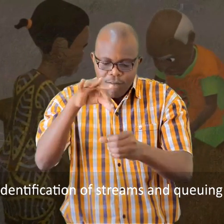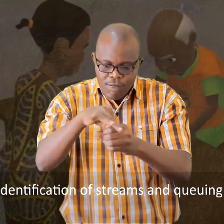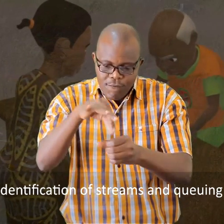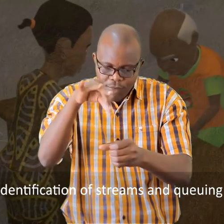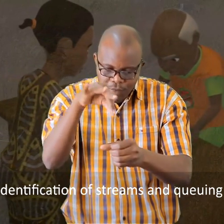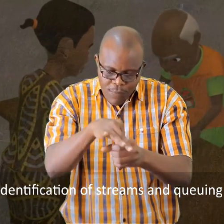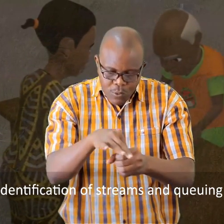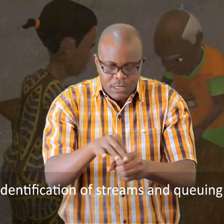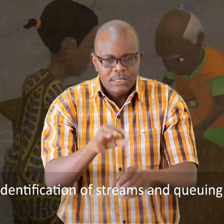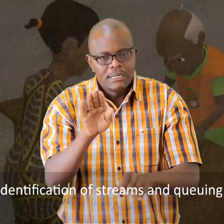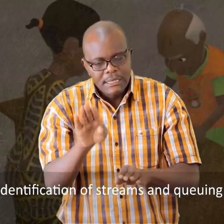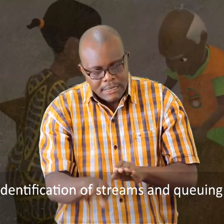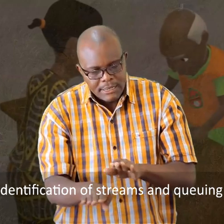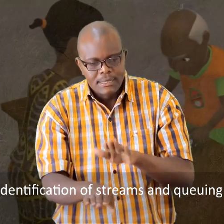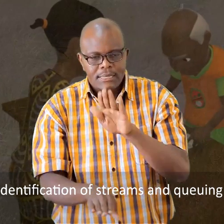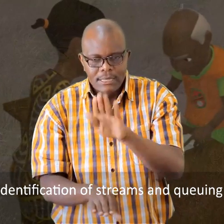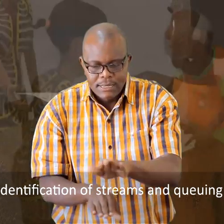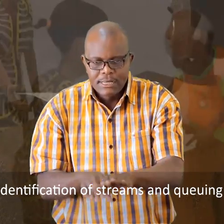Identification of streams and queuing,